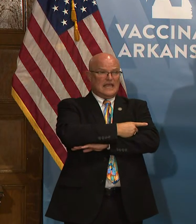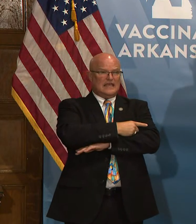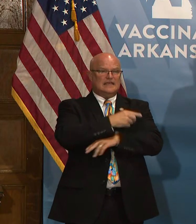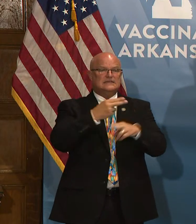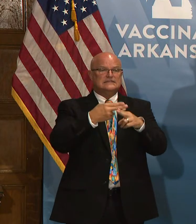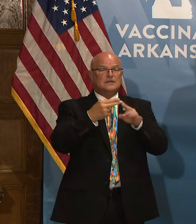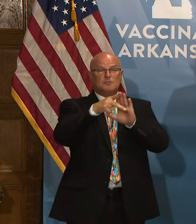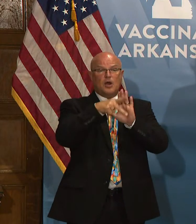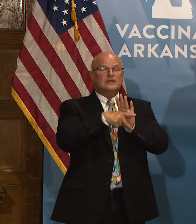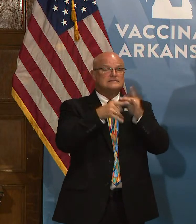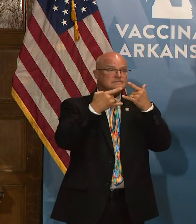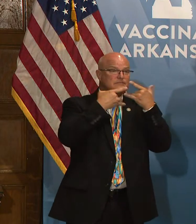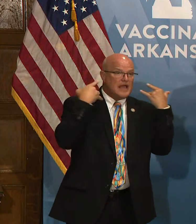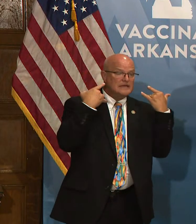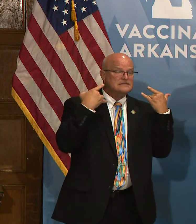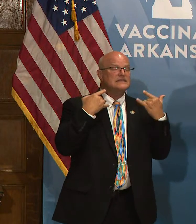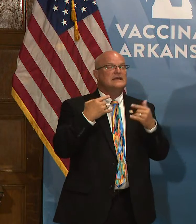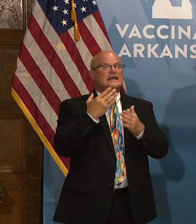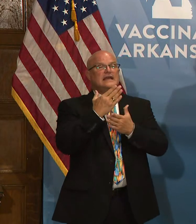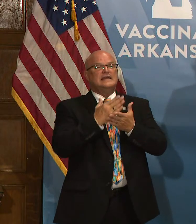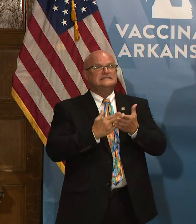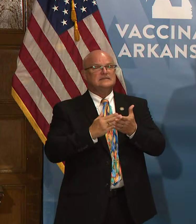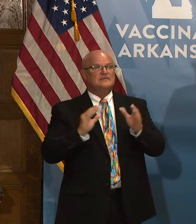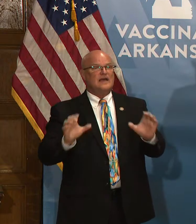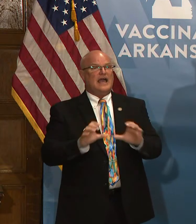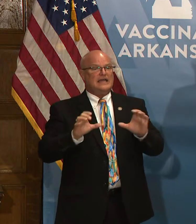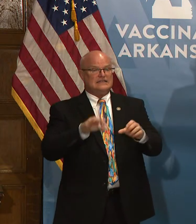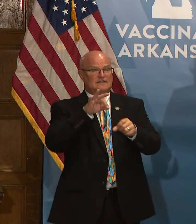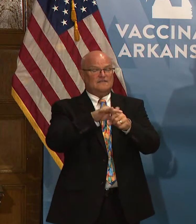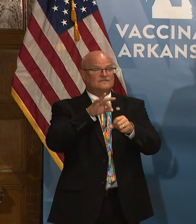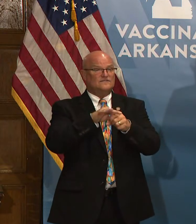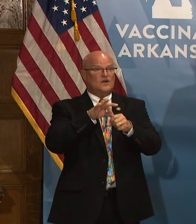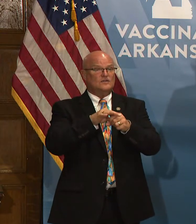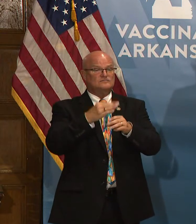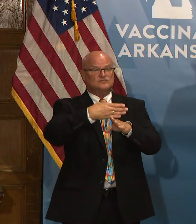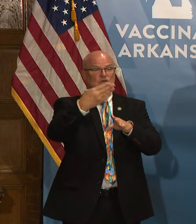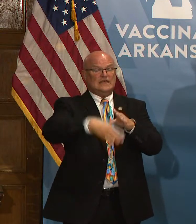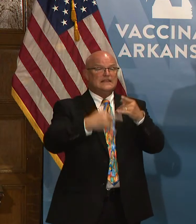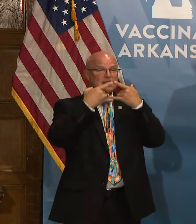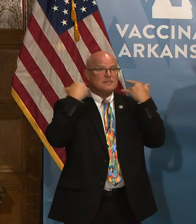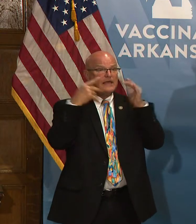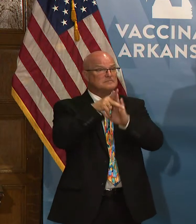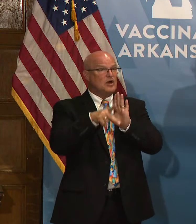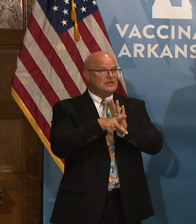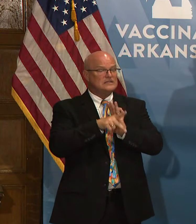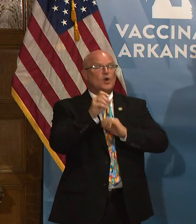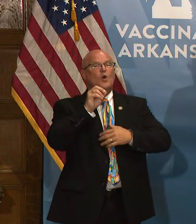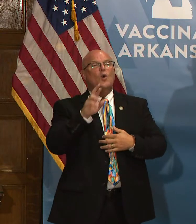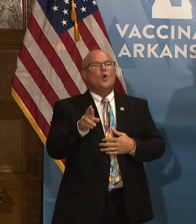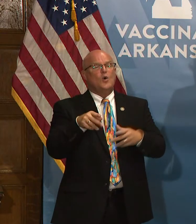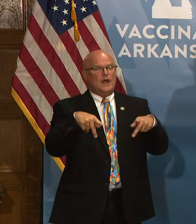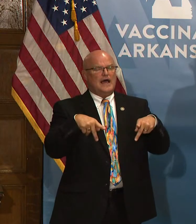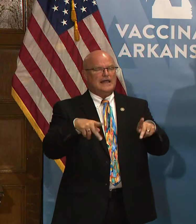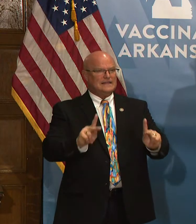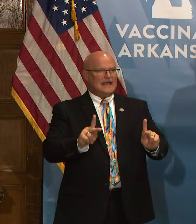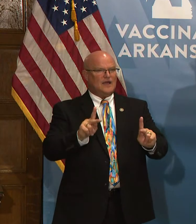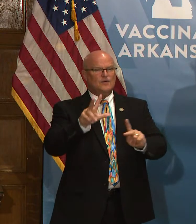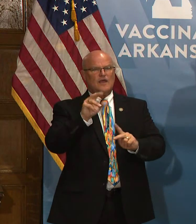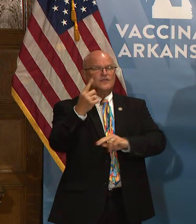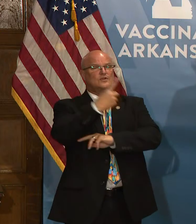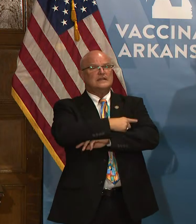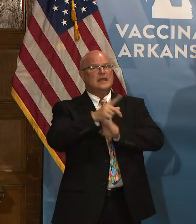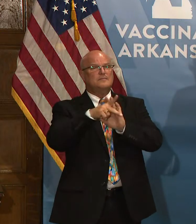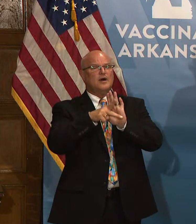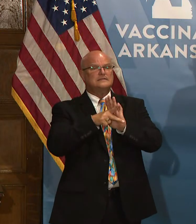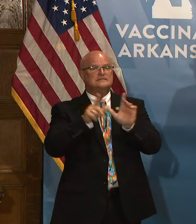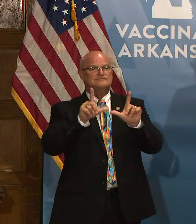temporary policies, and some are actively voting to end the mask policy, or they are allowing the 30-day